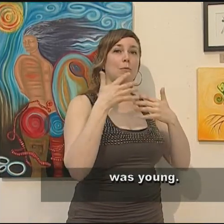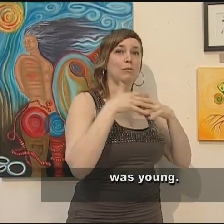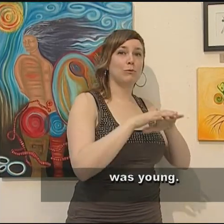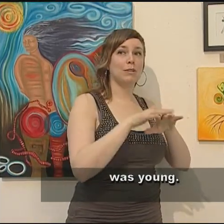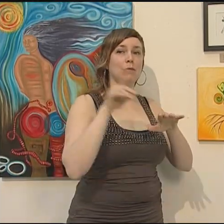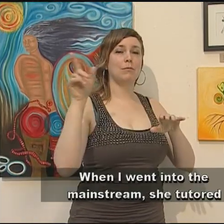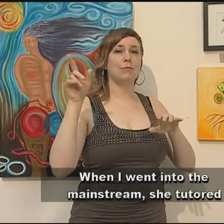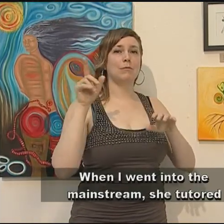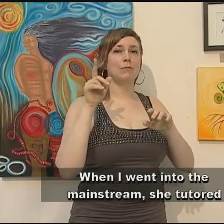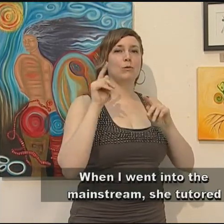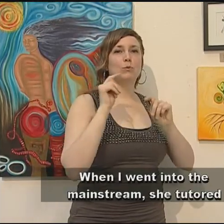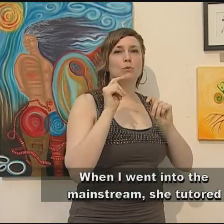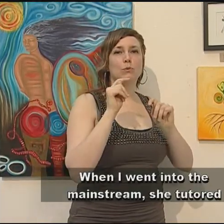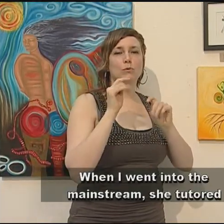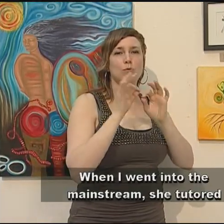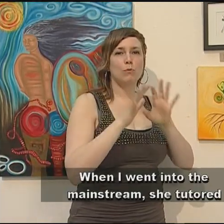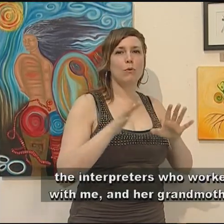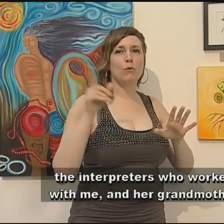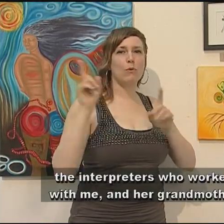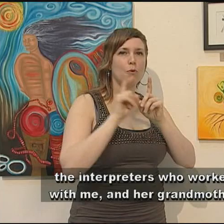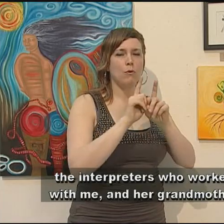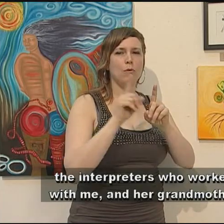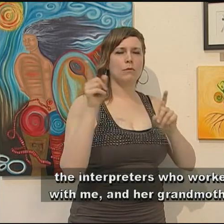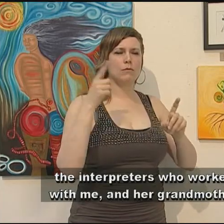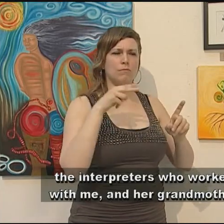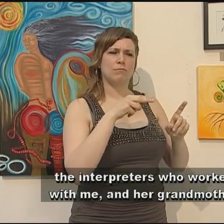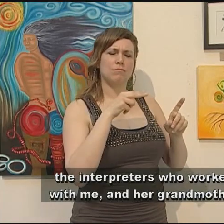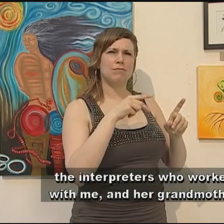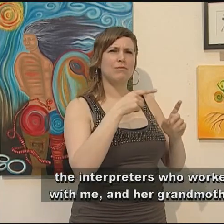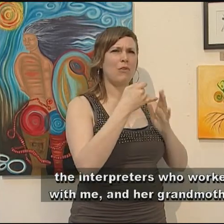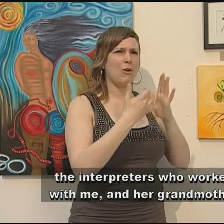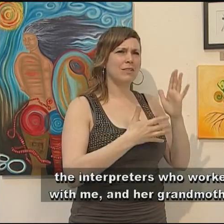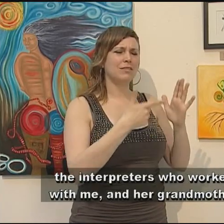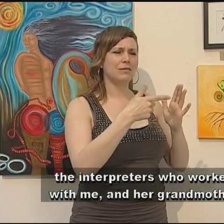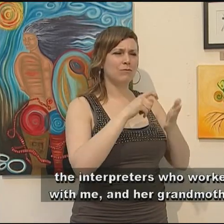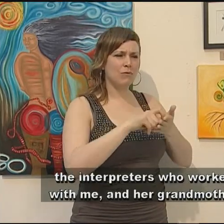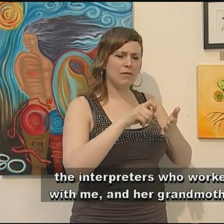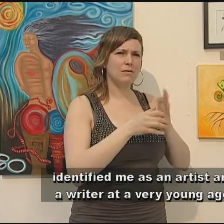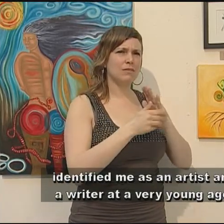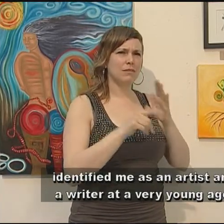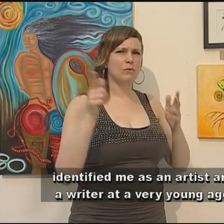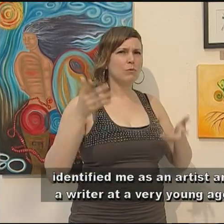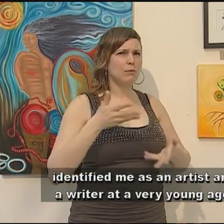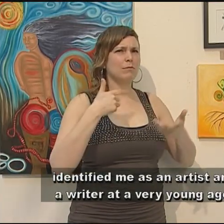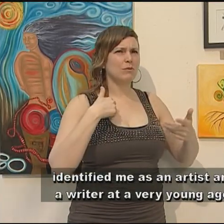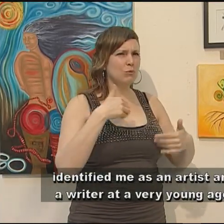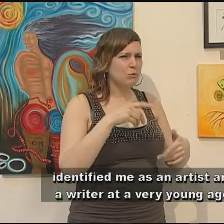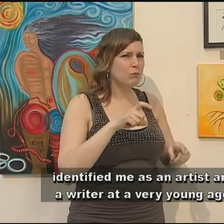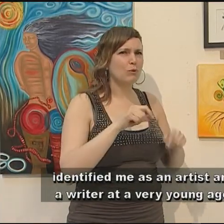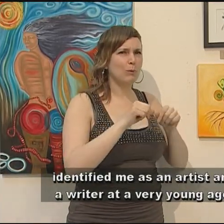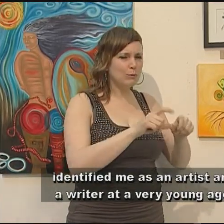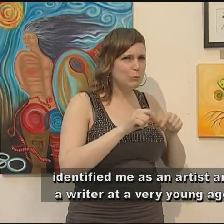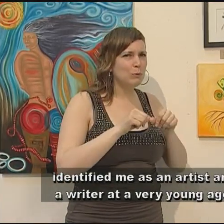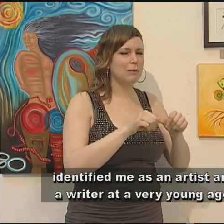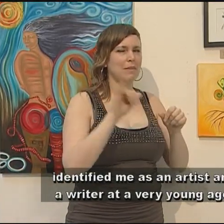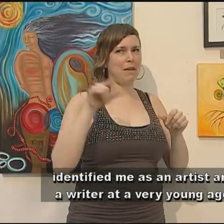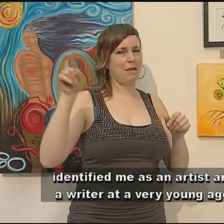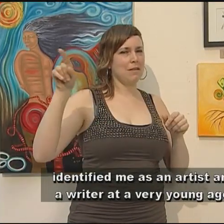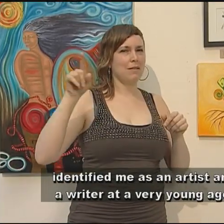young. When I went into the mainstream, she tutored the interpreters who worked with me, and her grandmother identified me as an artist and a writer at a very